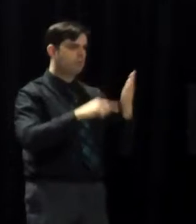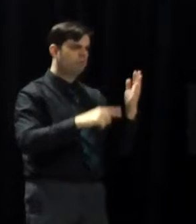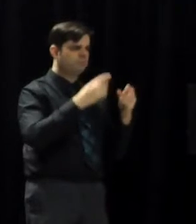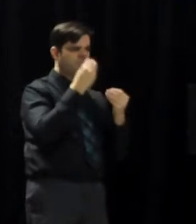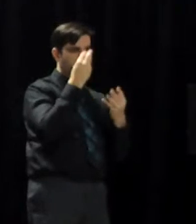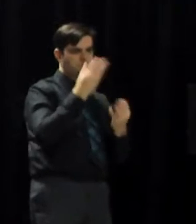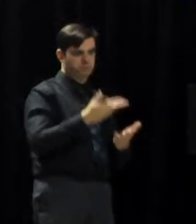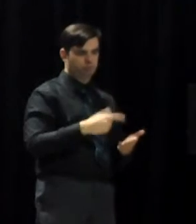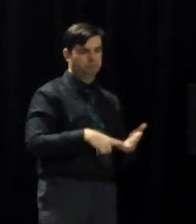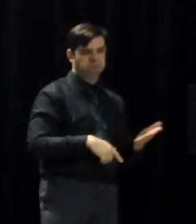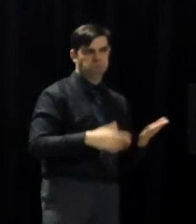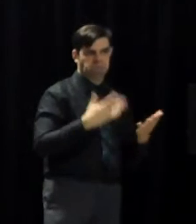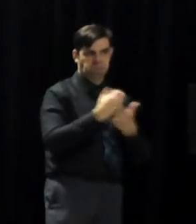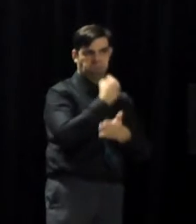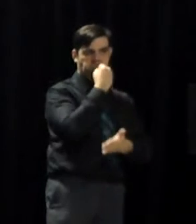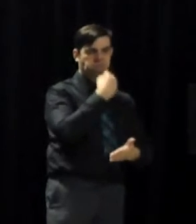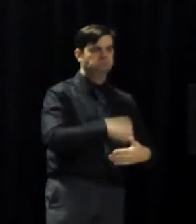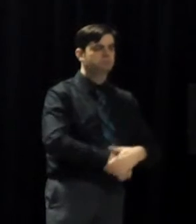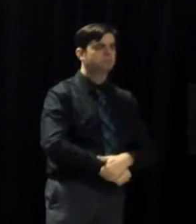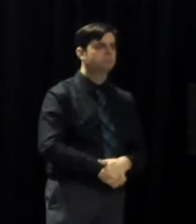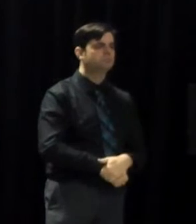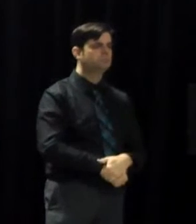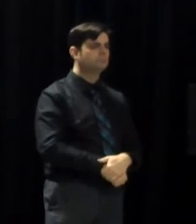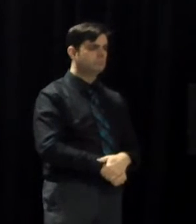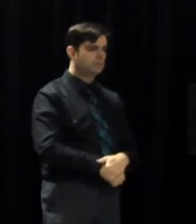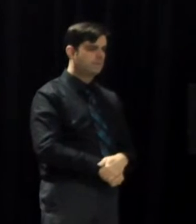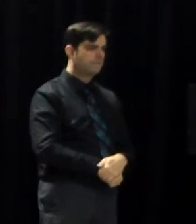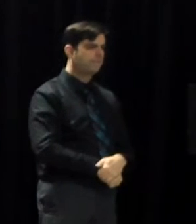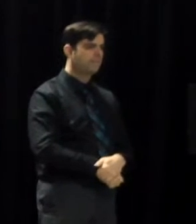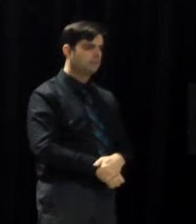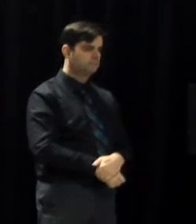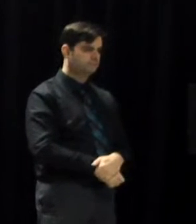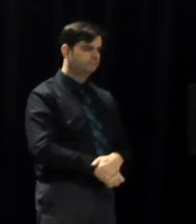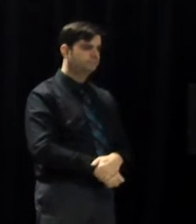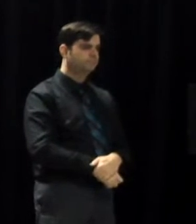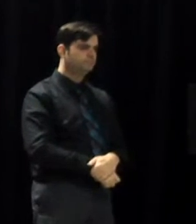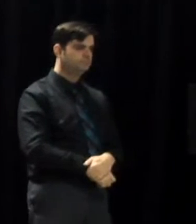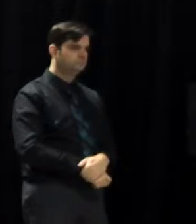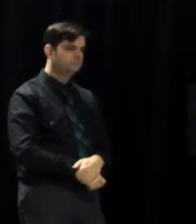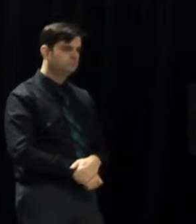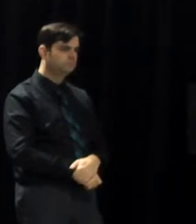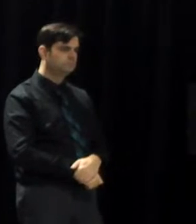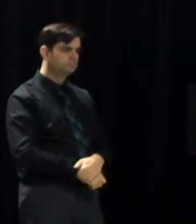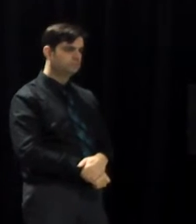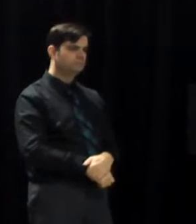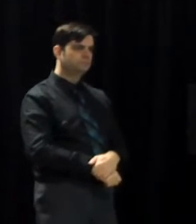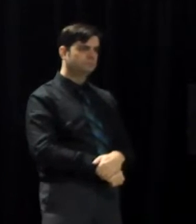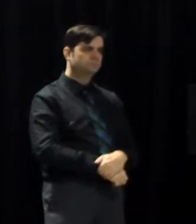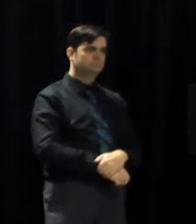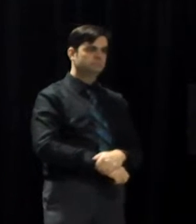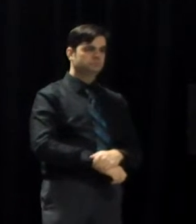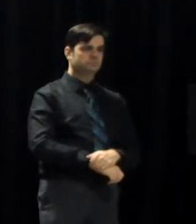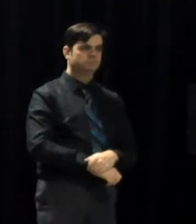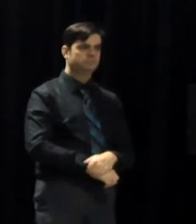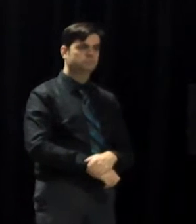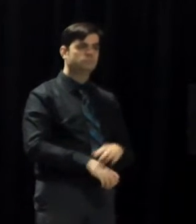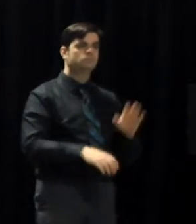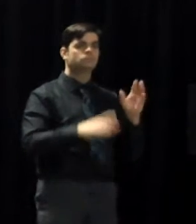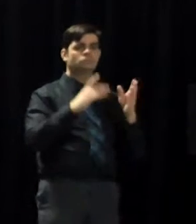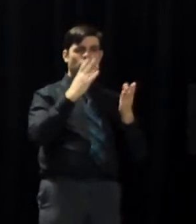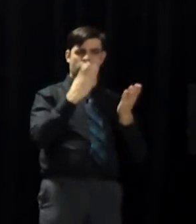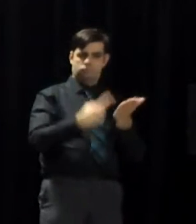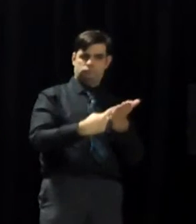reiterate basics. Please think about these rules, whether you agree with these rules or not. Think